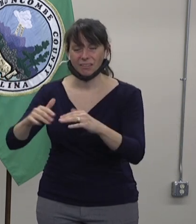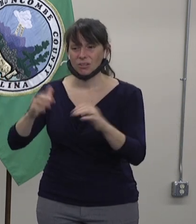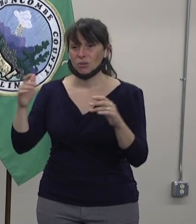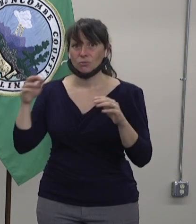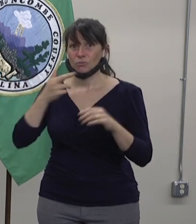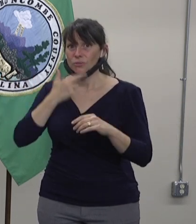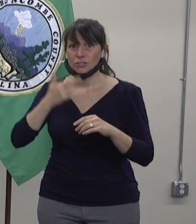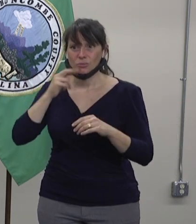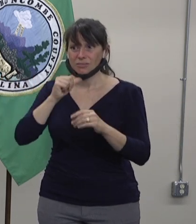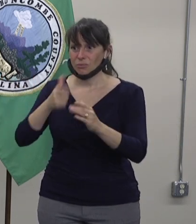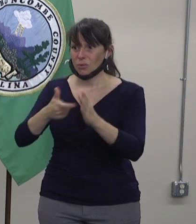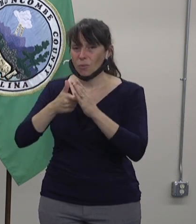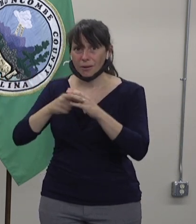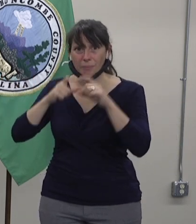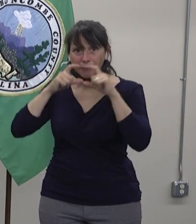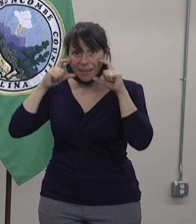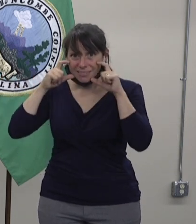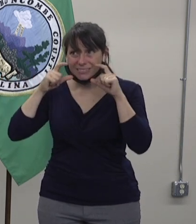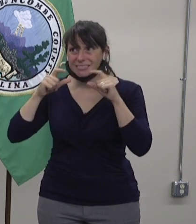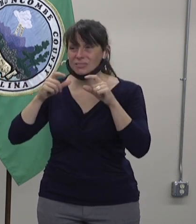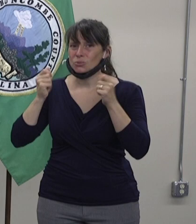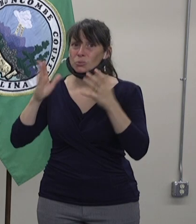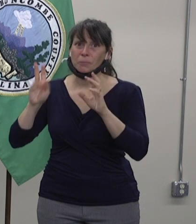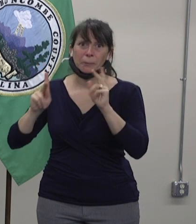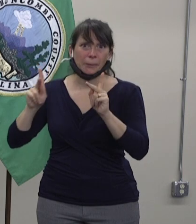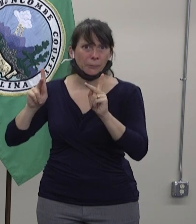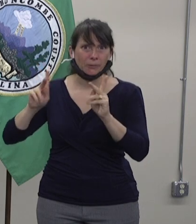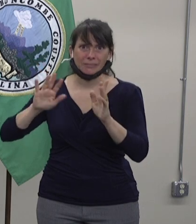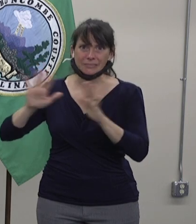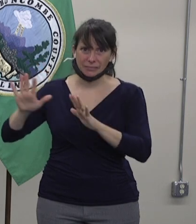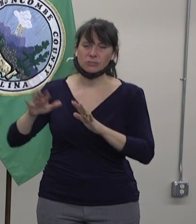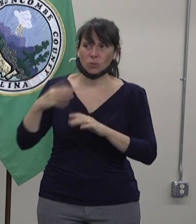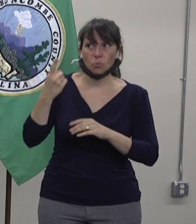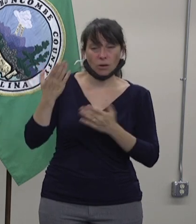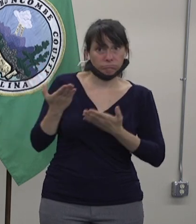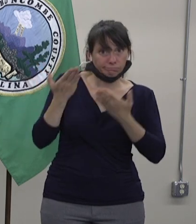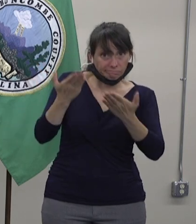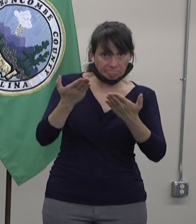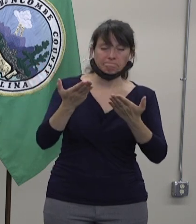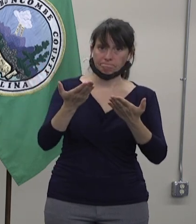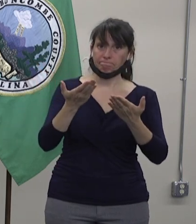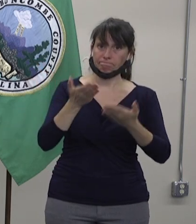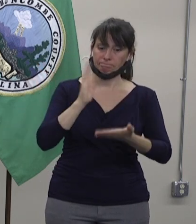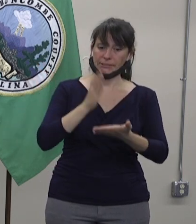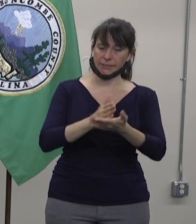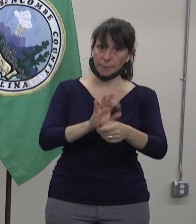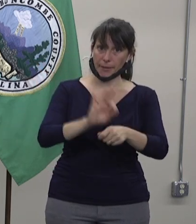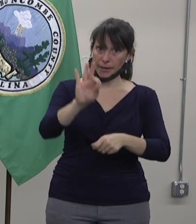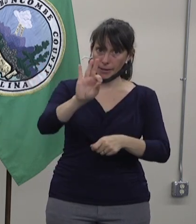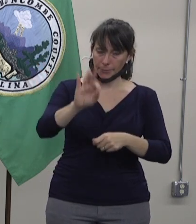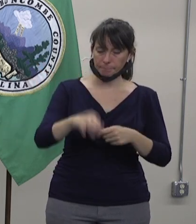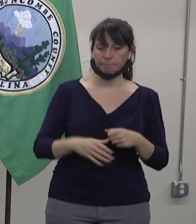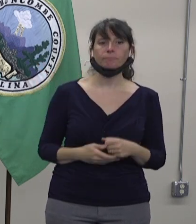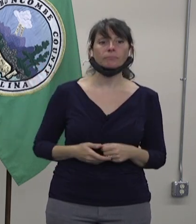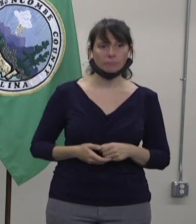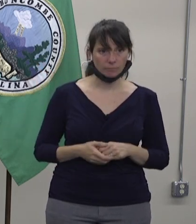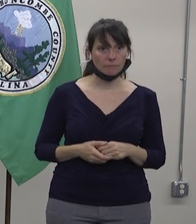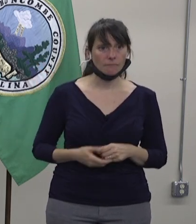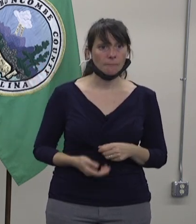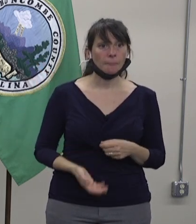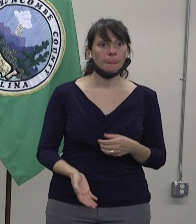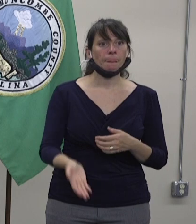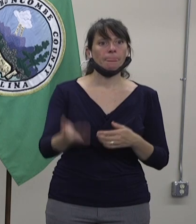Another approach is to increase enforcement activities. To date, our law enforcement staff have focused